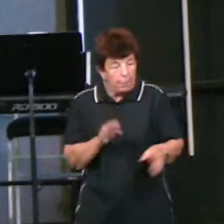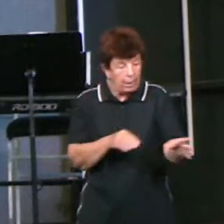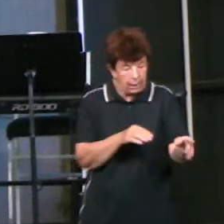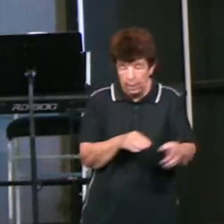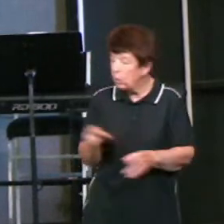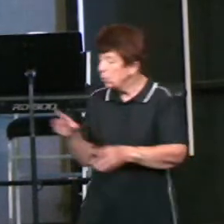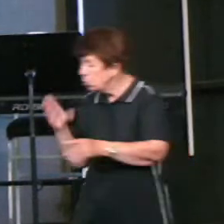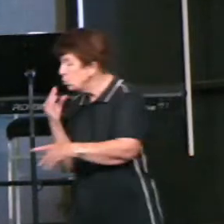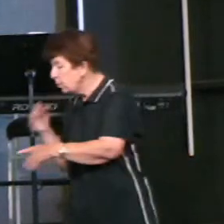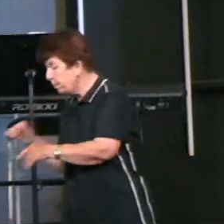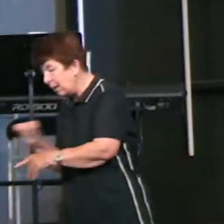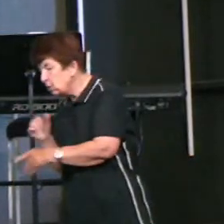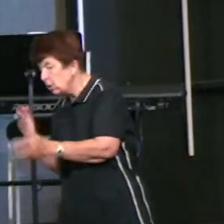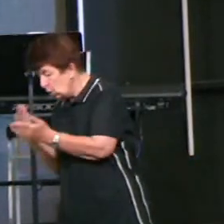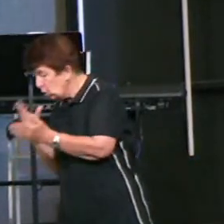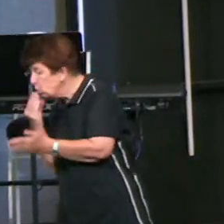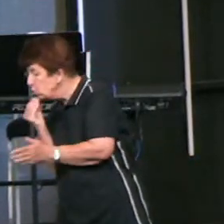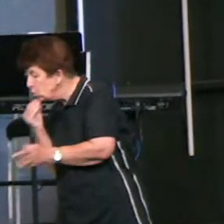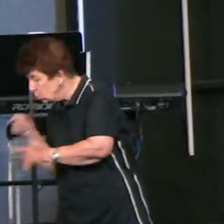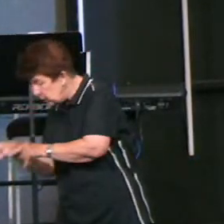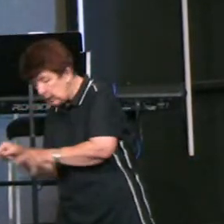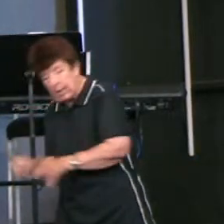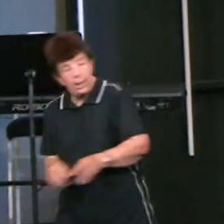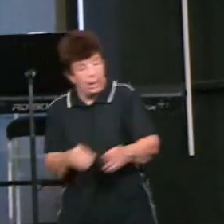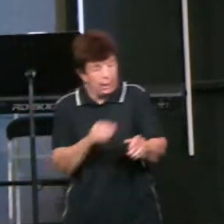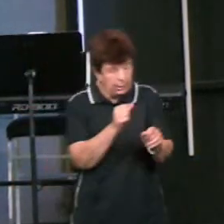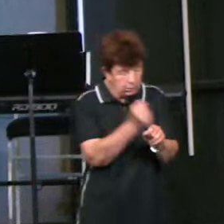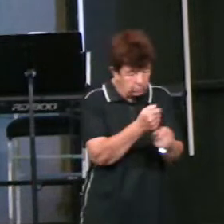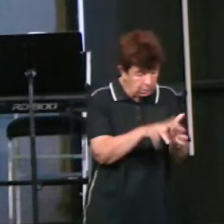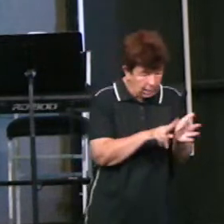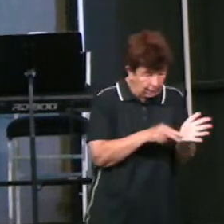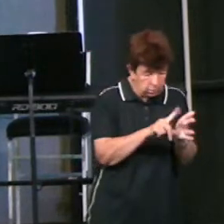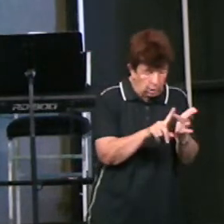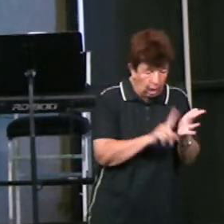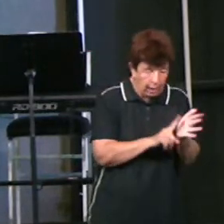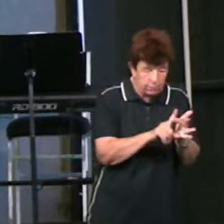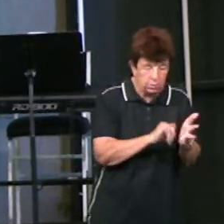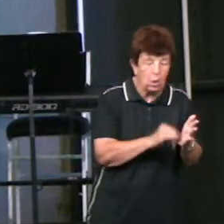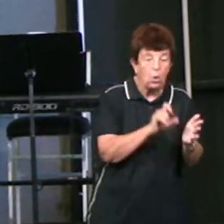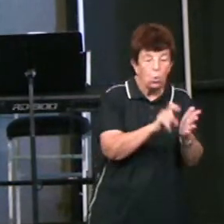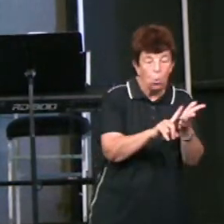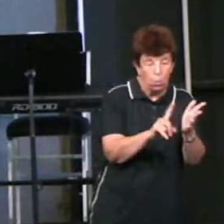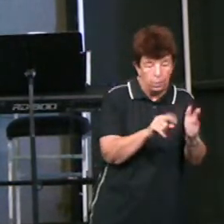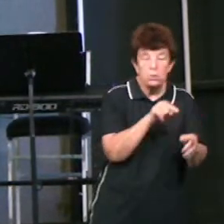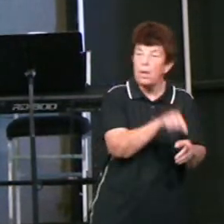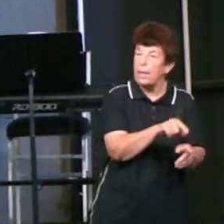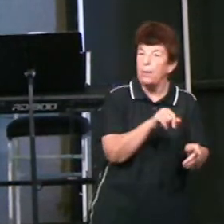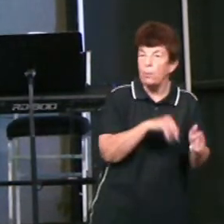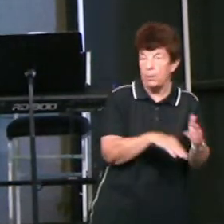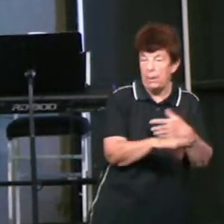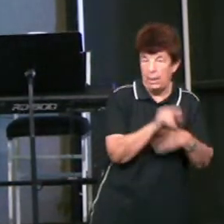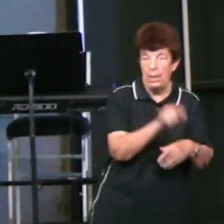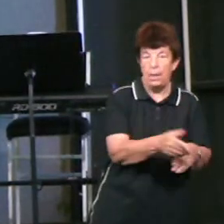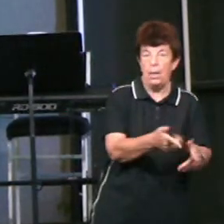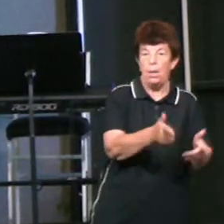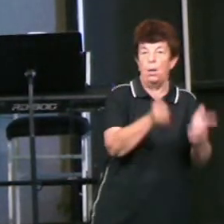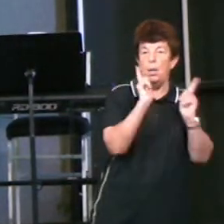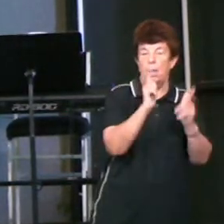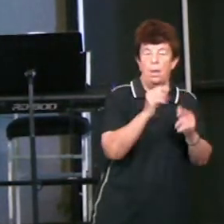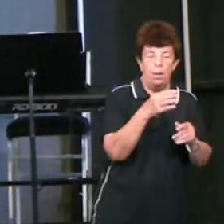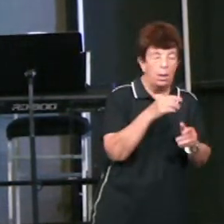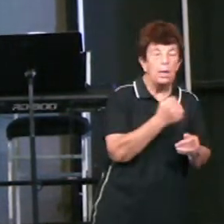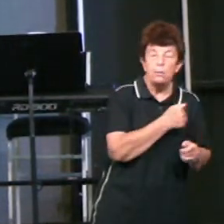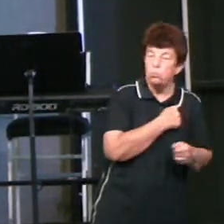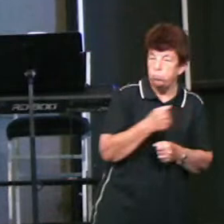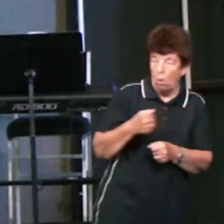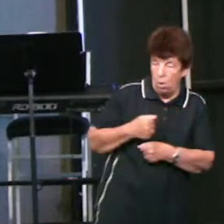Jews and we've got Gentiles. Well, Cornelius, he falls into the Gentile category, right? We're told that he was an official of the Roman